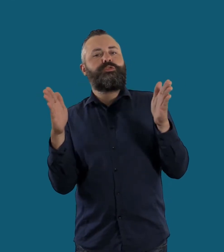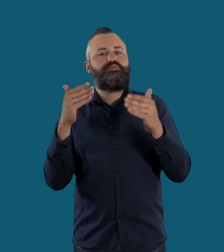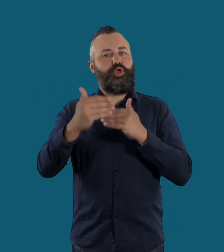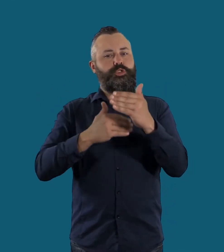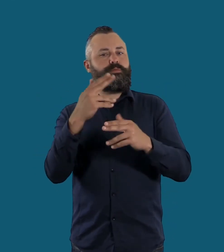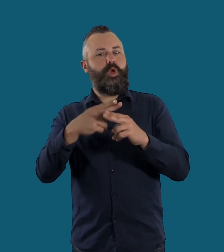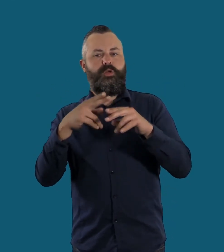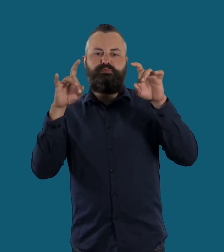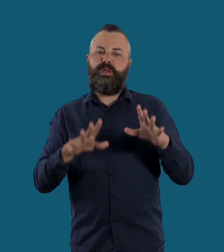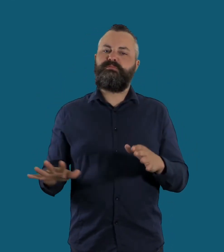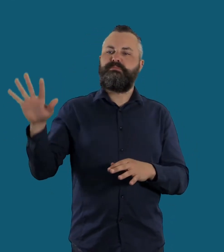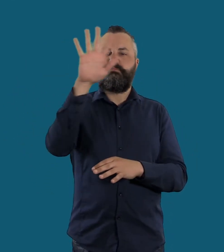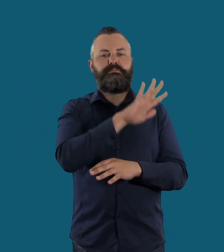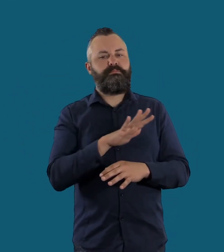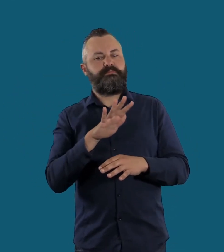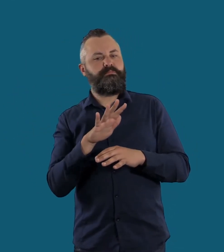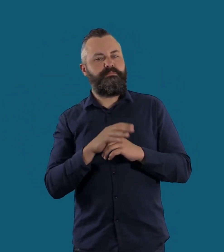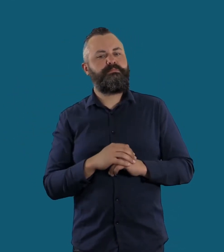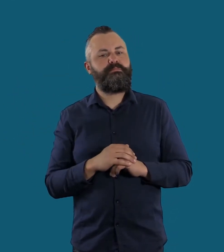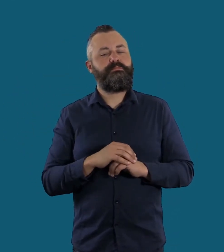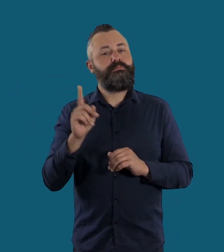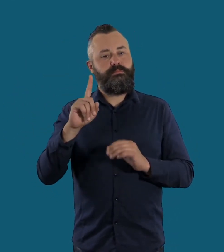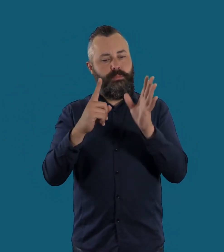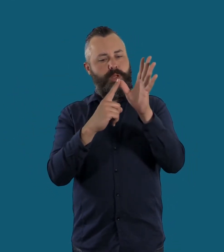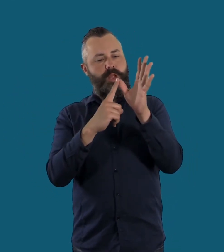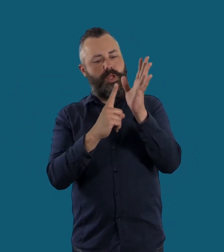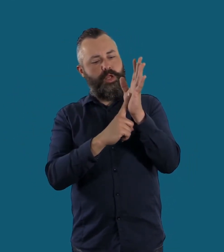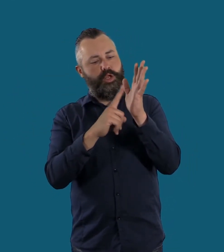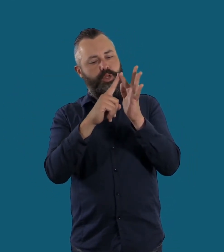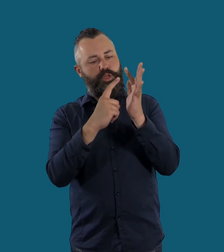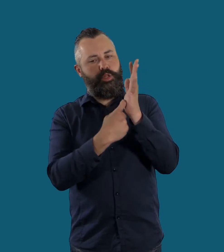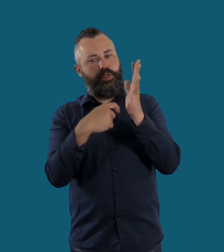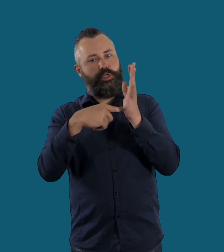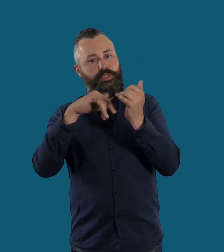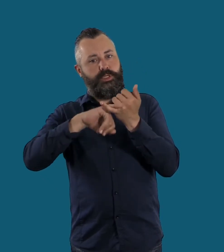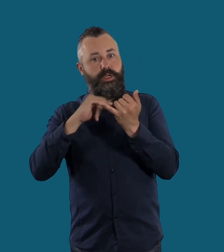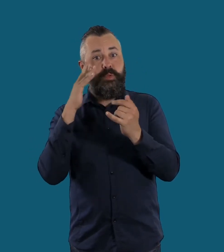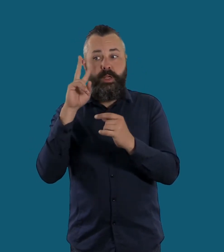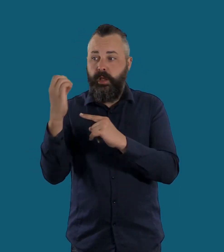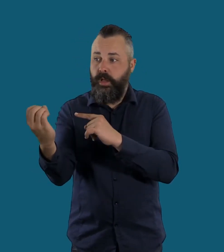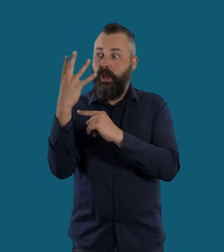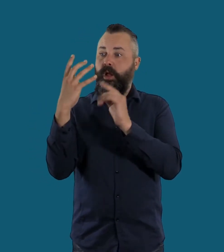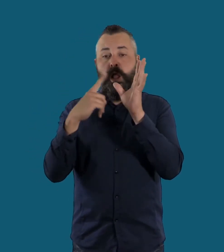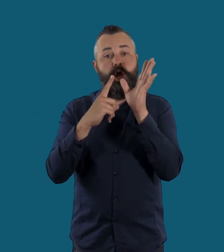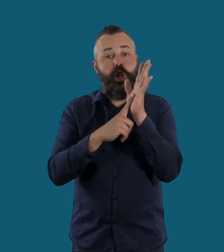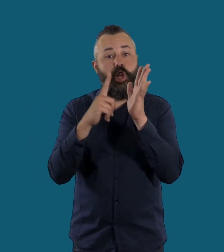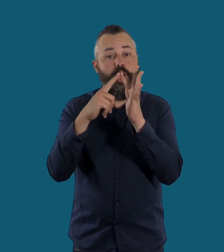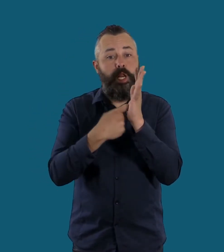Alerts are issued by the authorities when conditions have worsened or when a fire or fires have started but do not yet pose a threat.